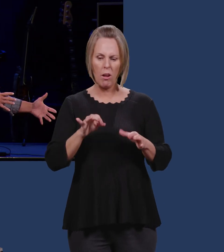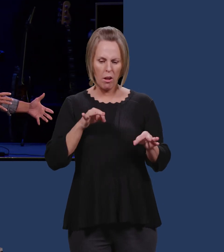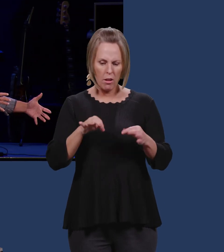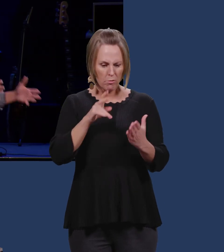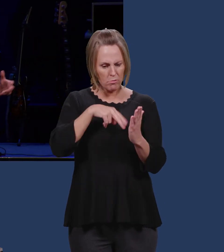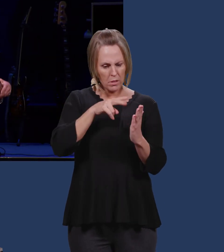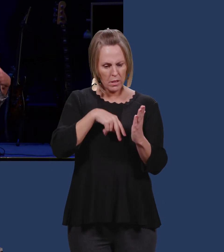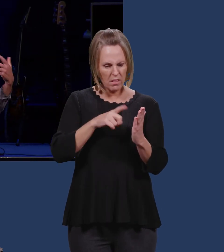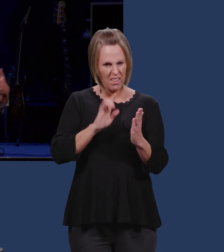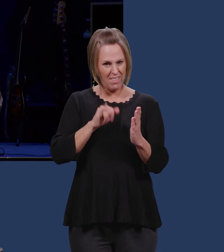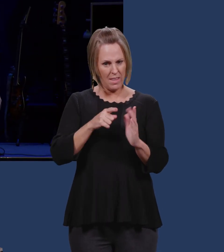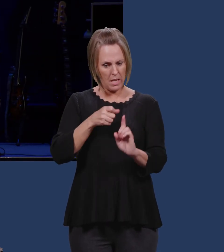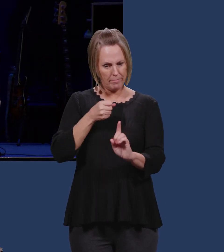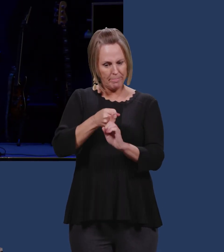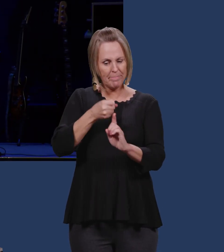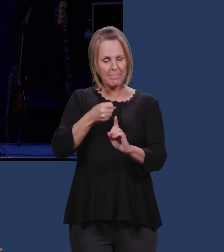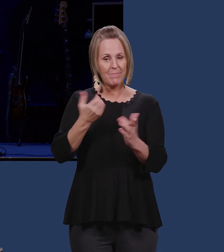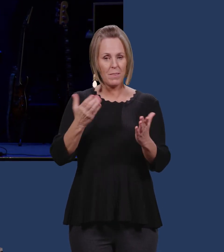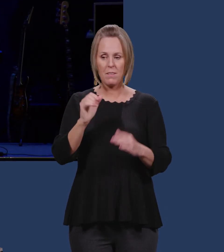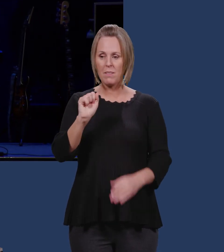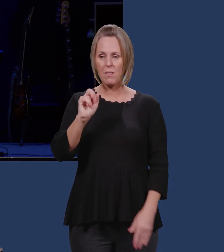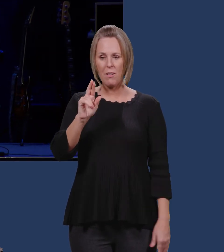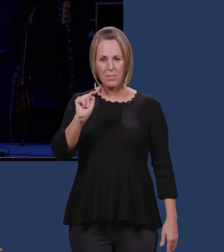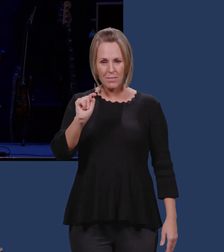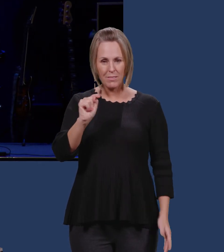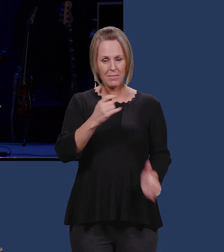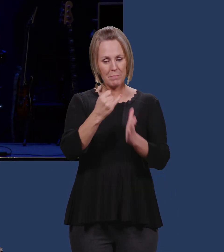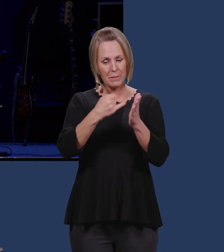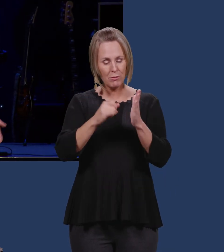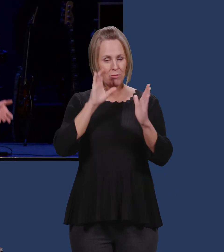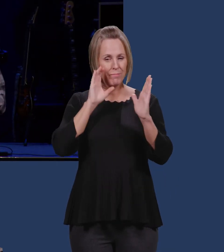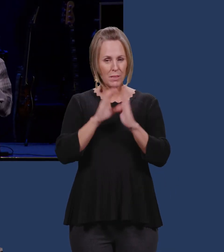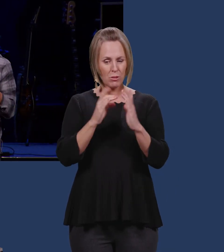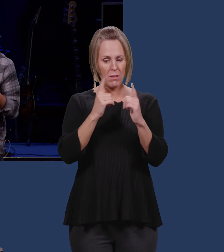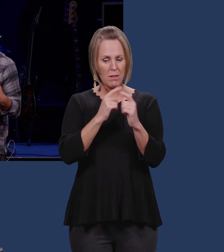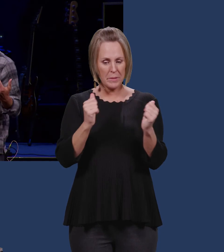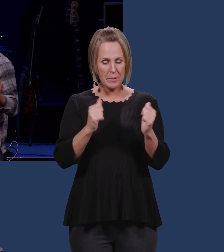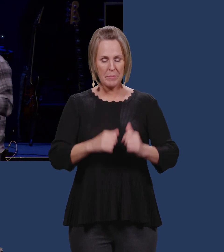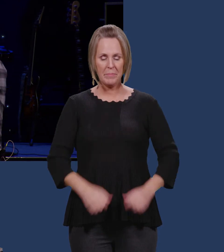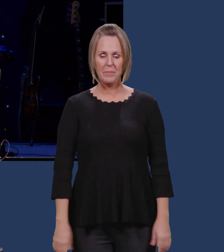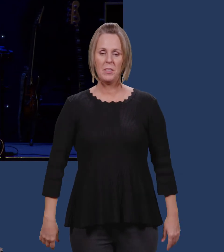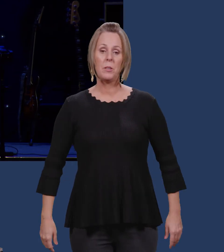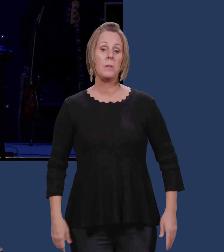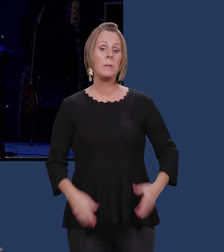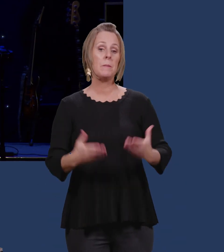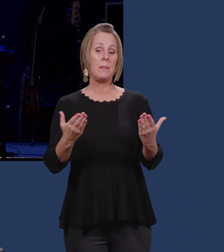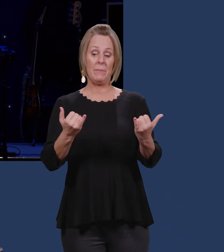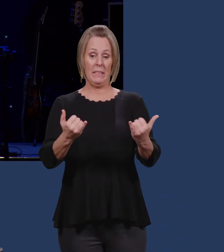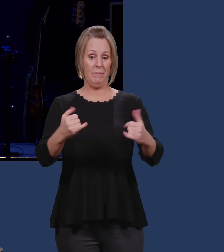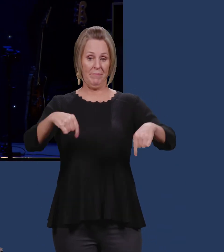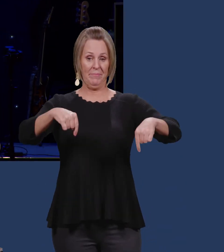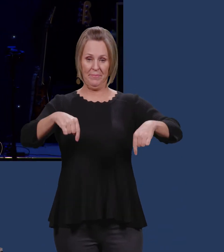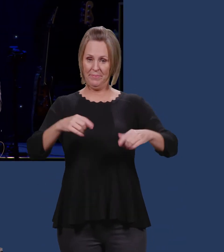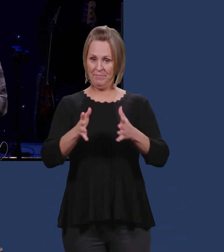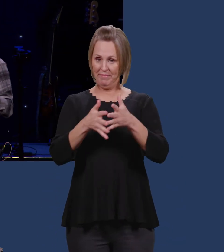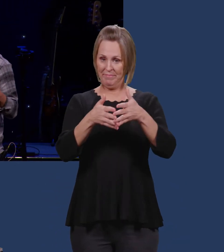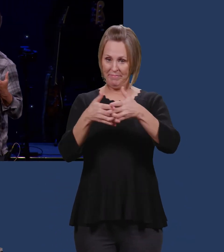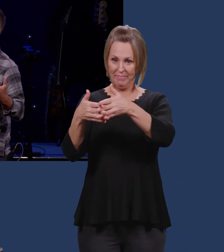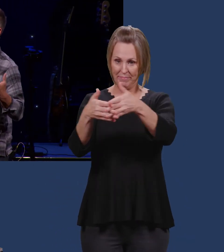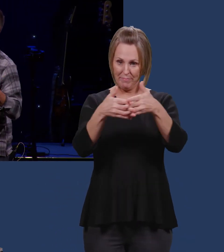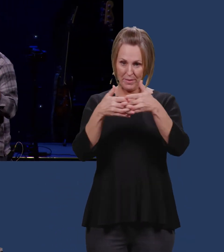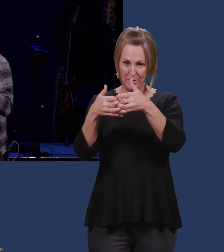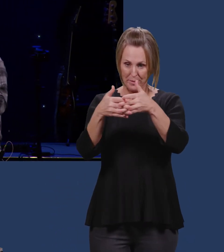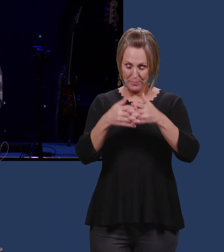art. It's impacted how we've thought about him. Fast forward to the United States, in America. The group